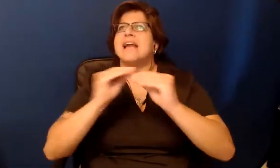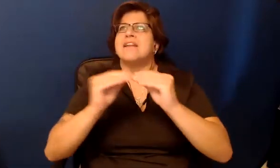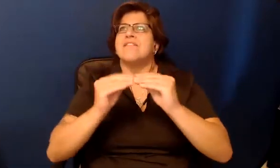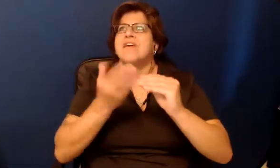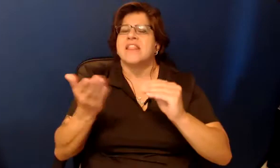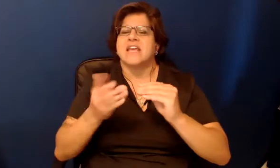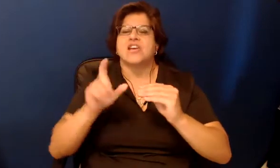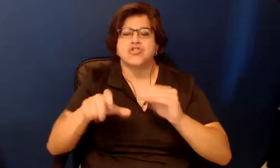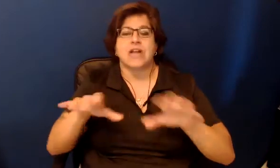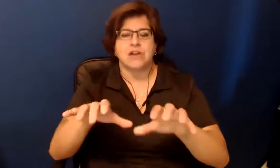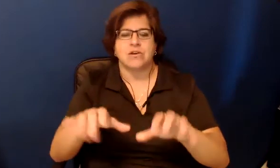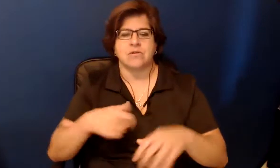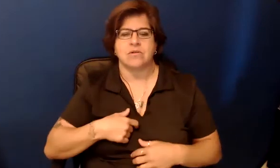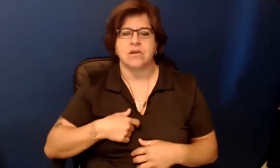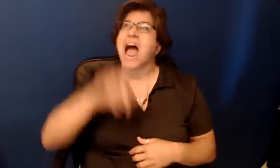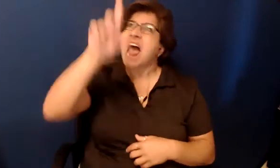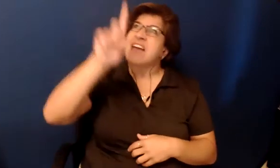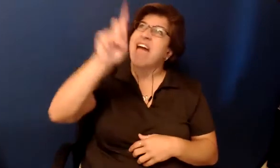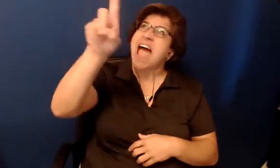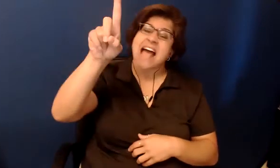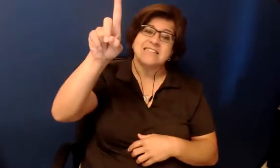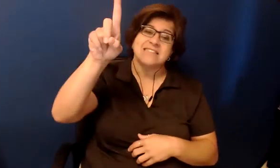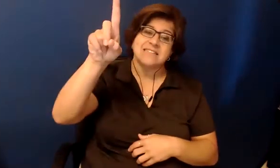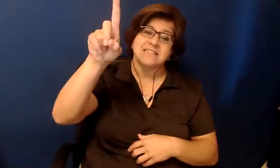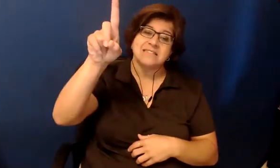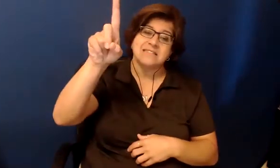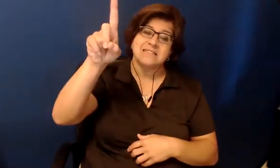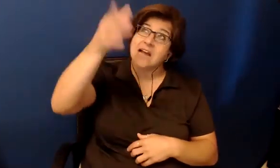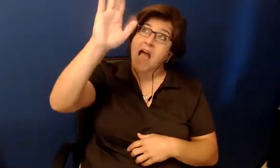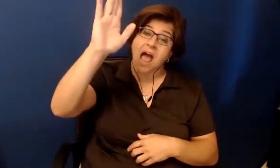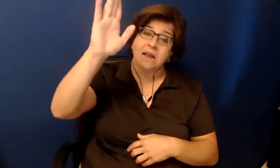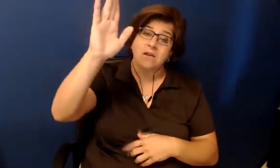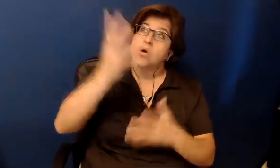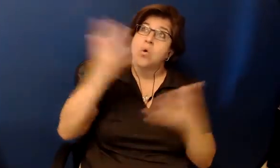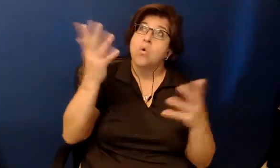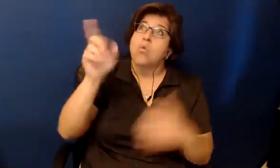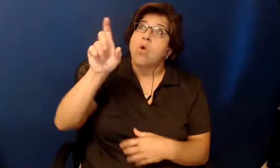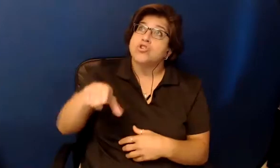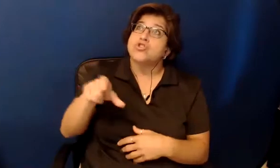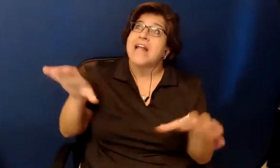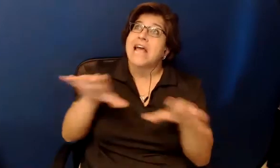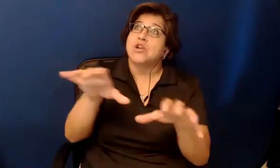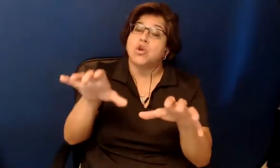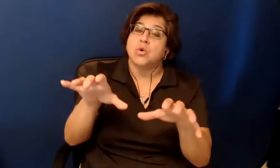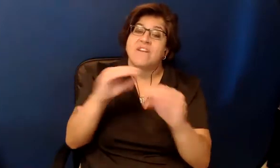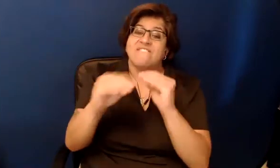what corrective measures should be taken? I have asked God a question. What corrective measures should be